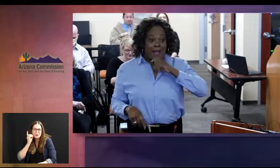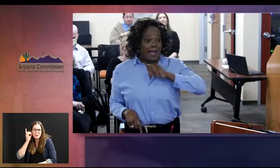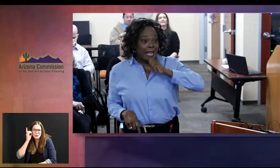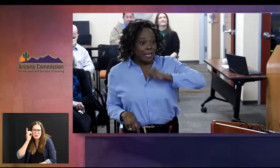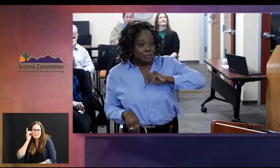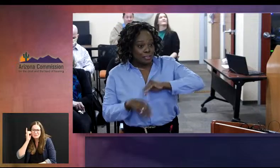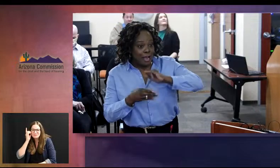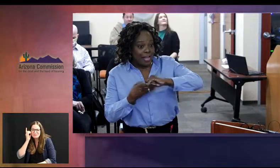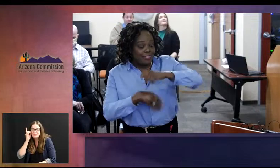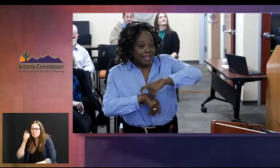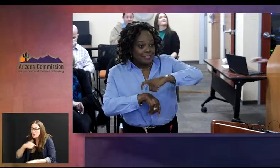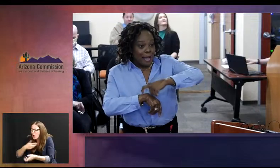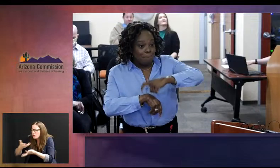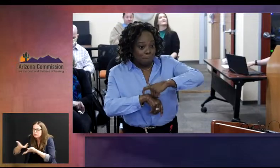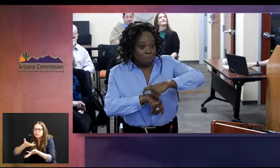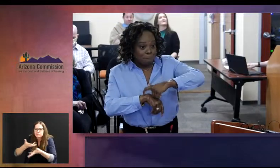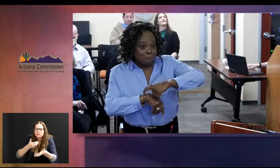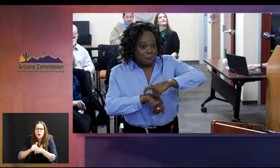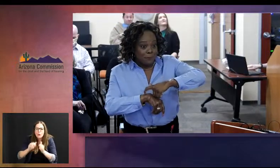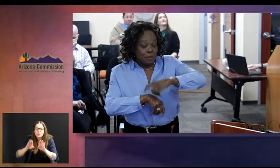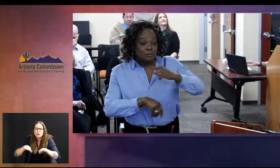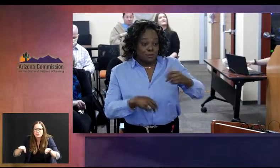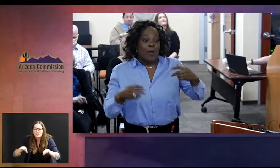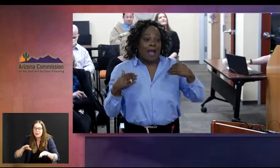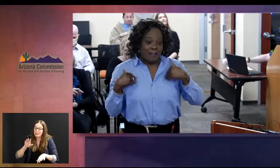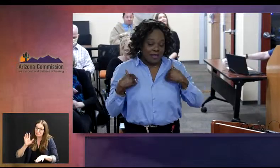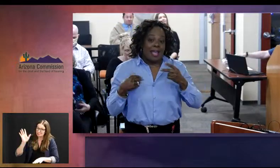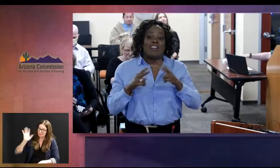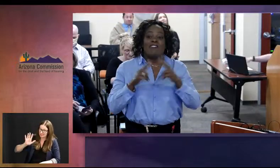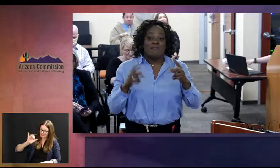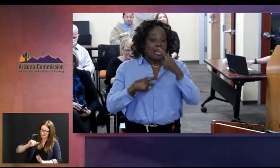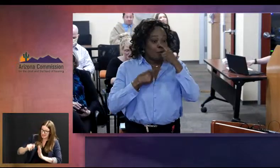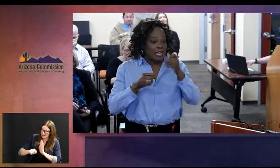with the kids who were close to my age at that time.